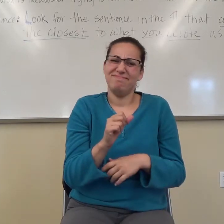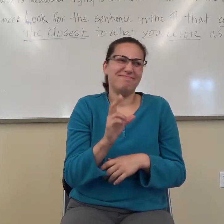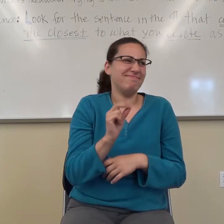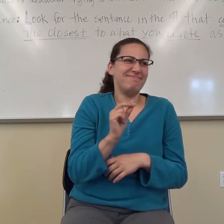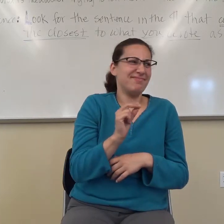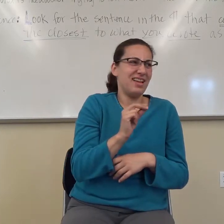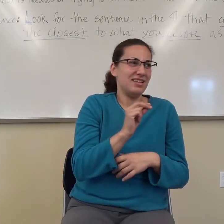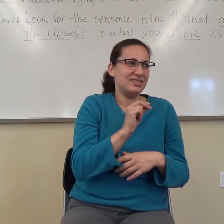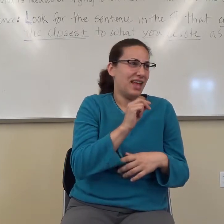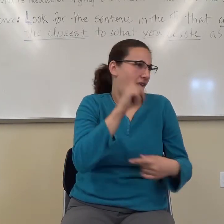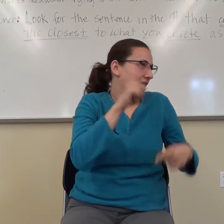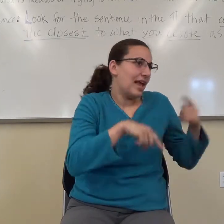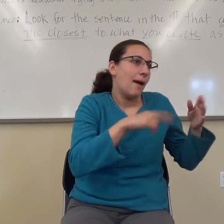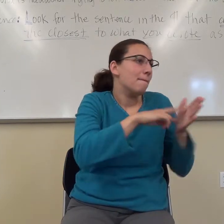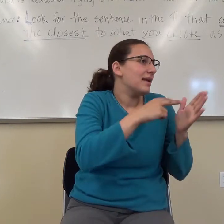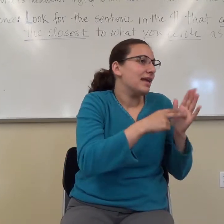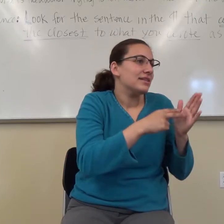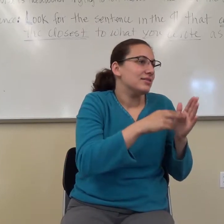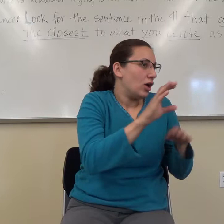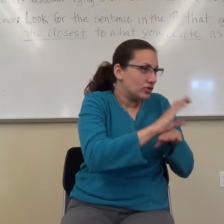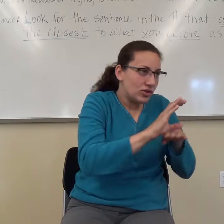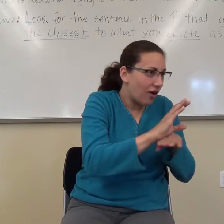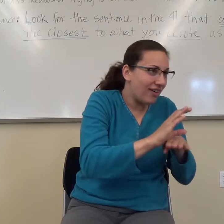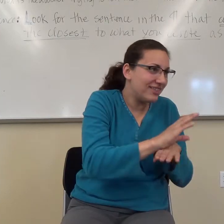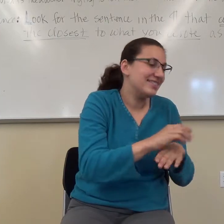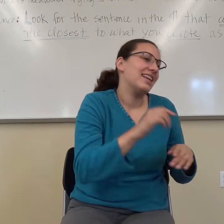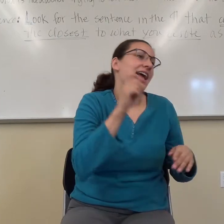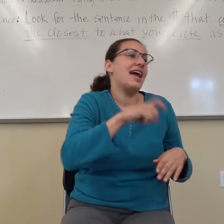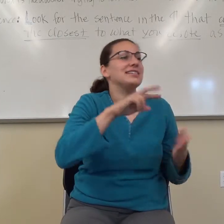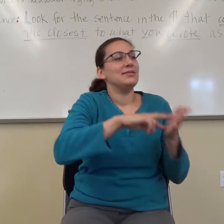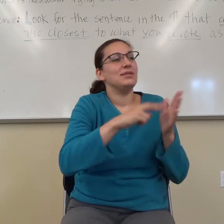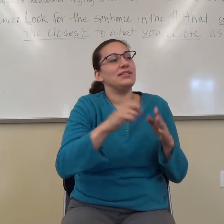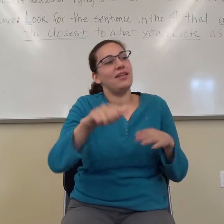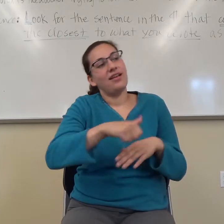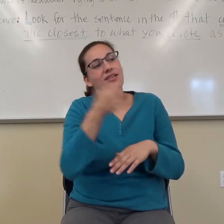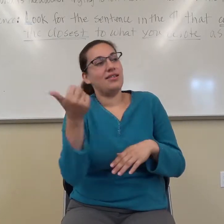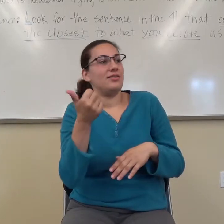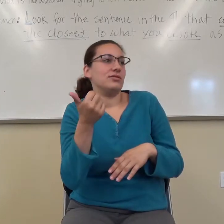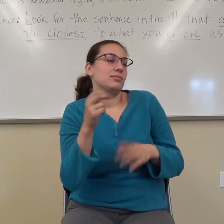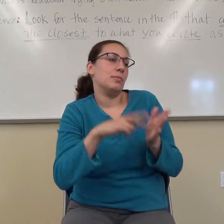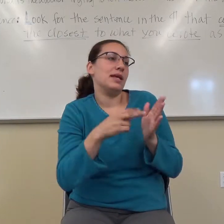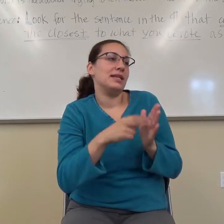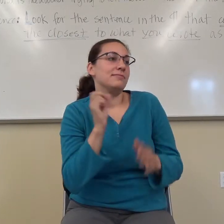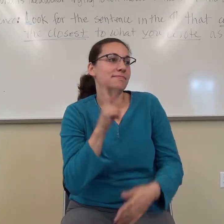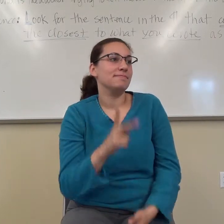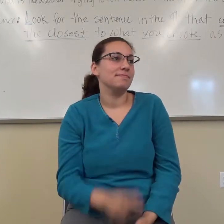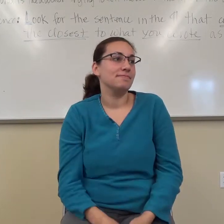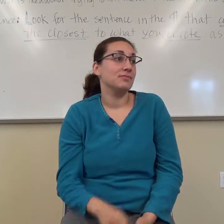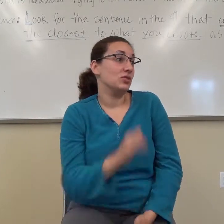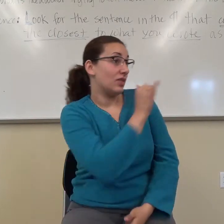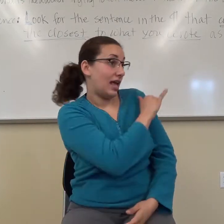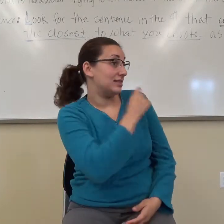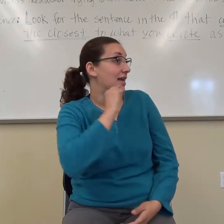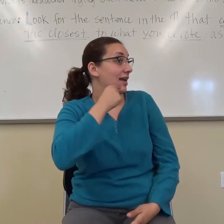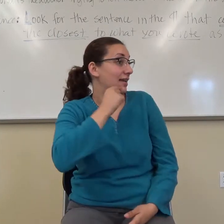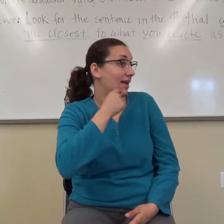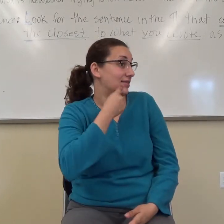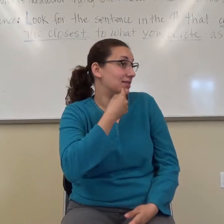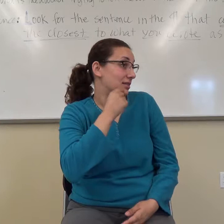can't mean Hershey. It has to be something else, okay? So this is the candy bar company. You notice I